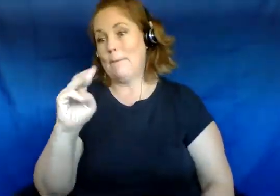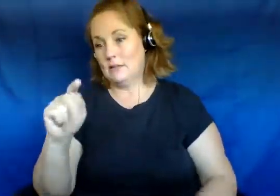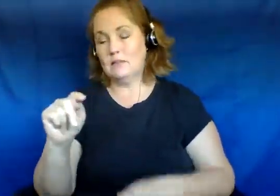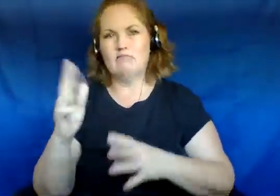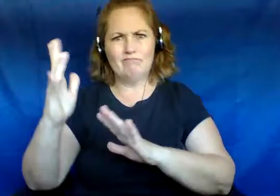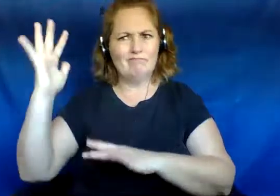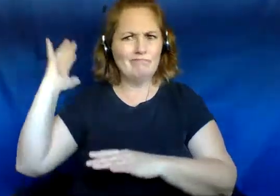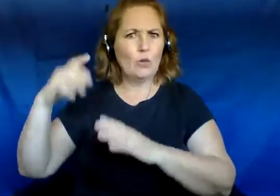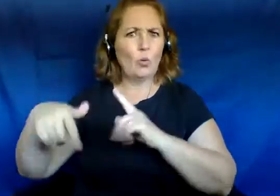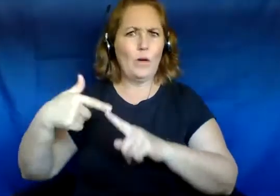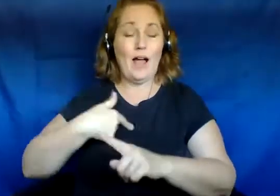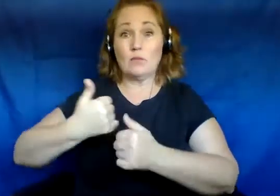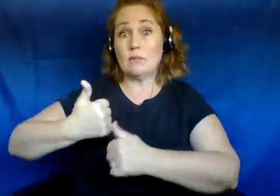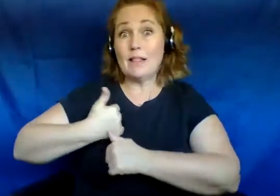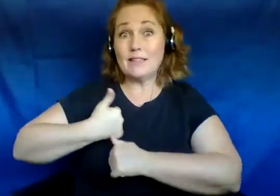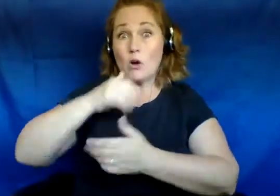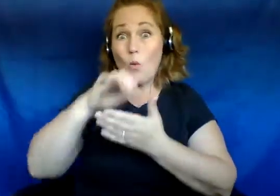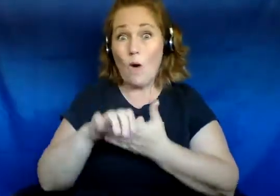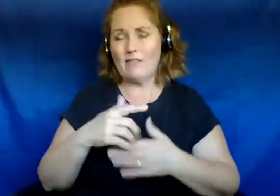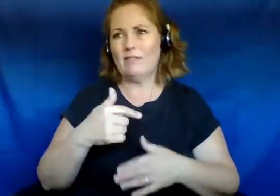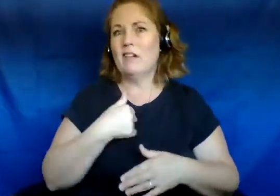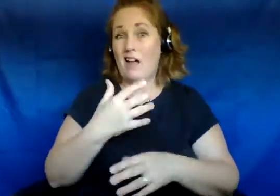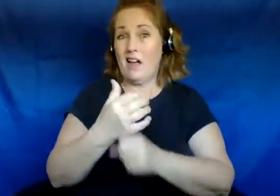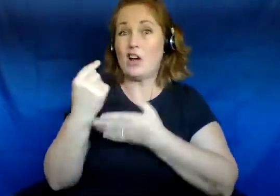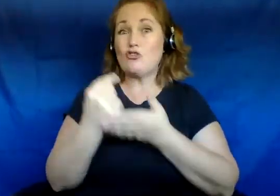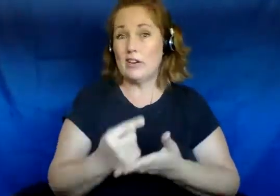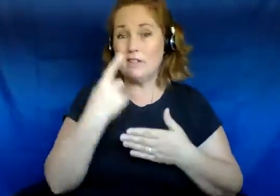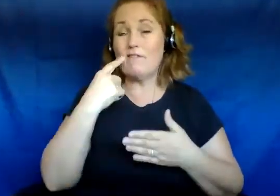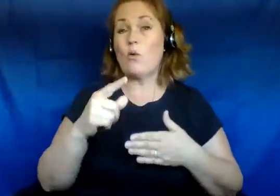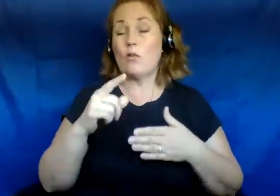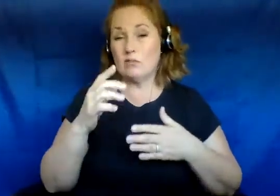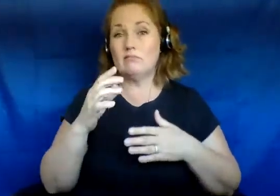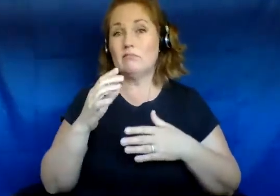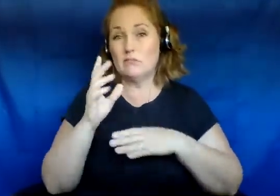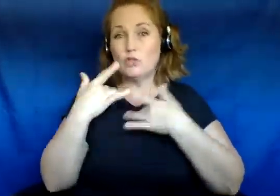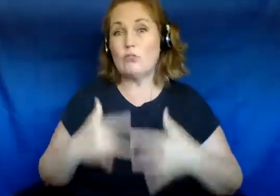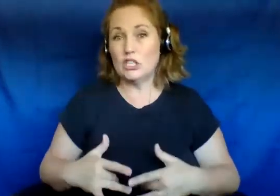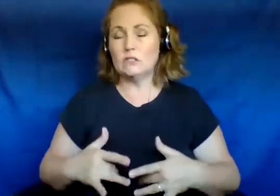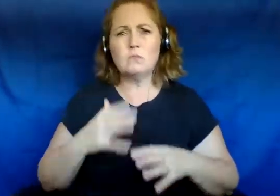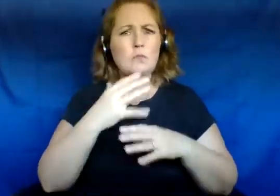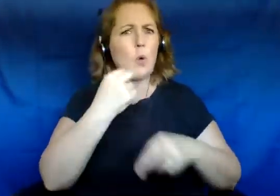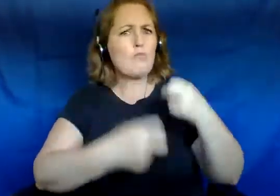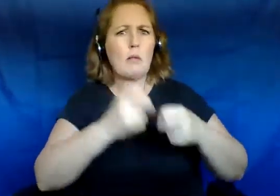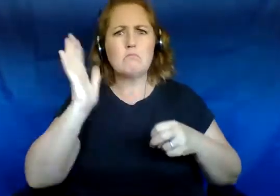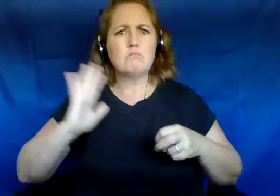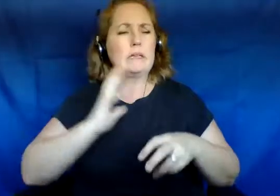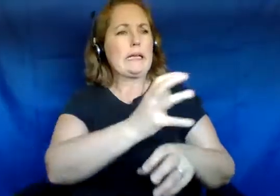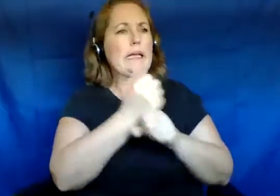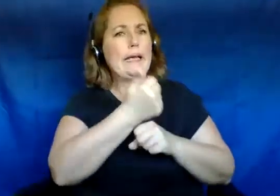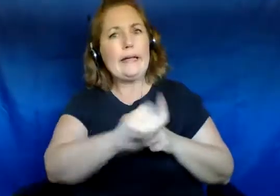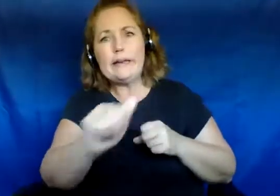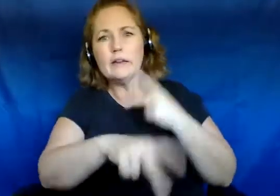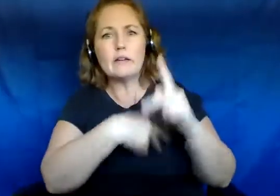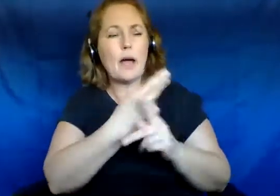a military wife. I was a military wife, and it was no problem to get any kind of drug you